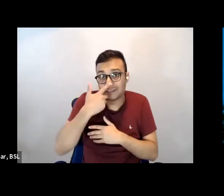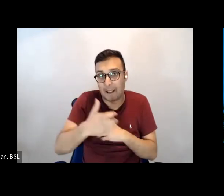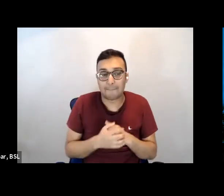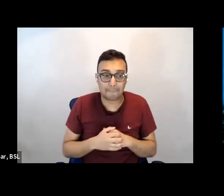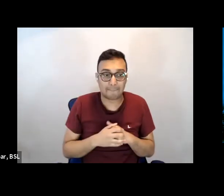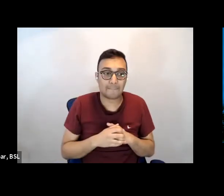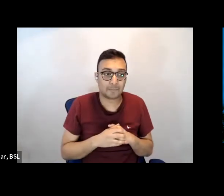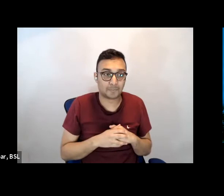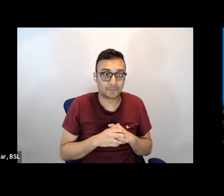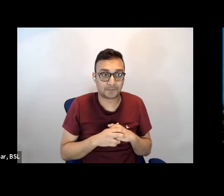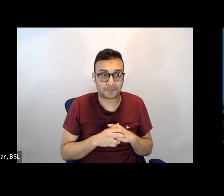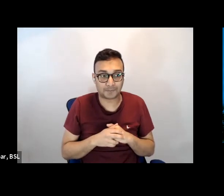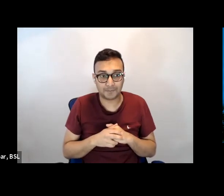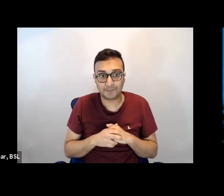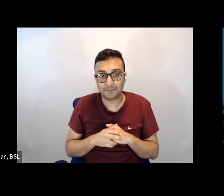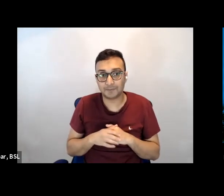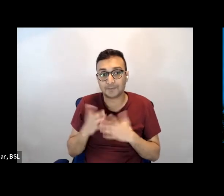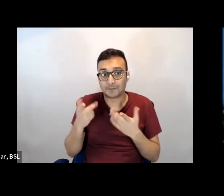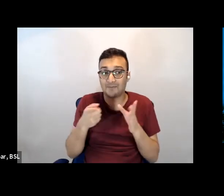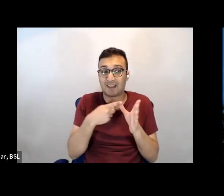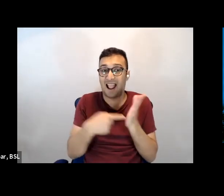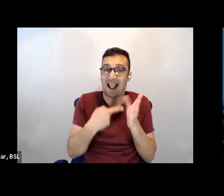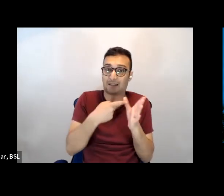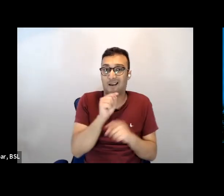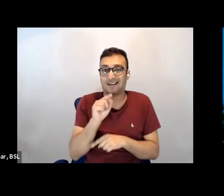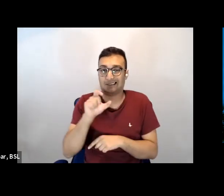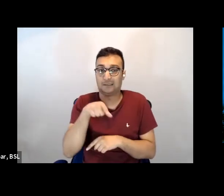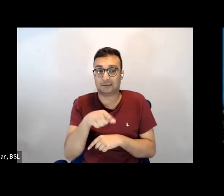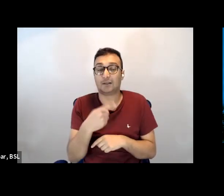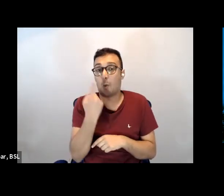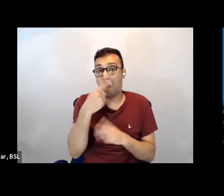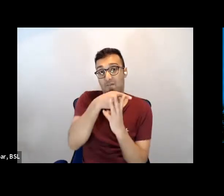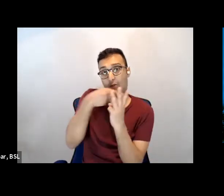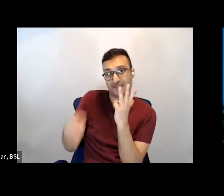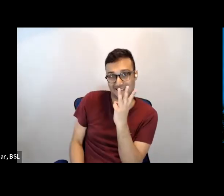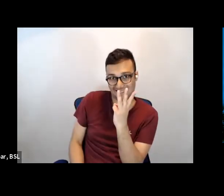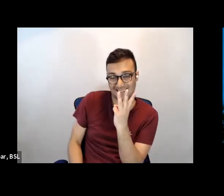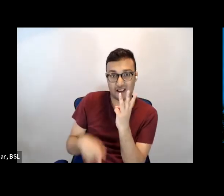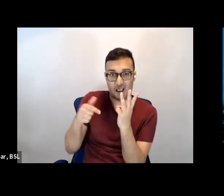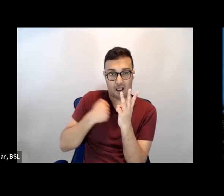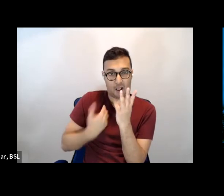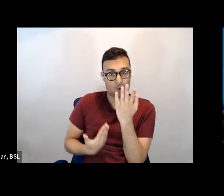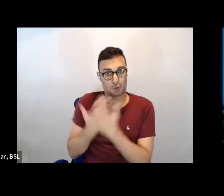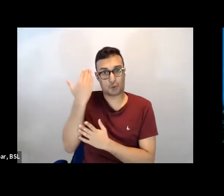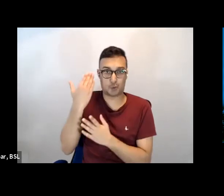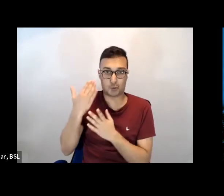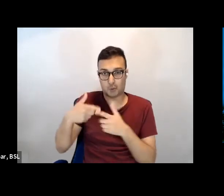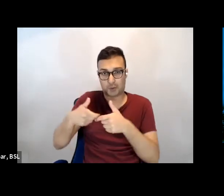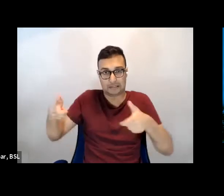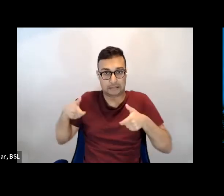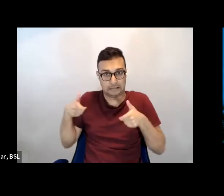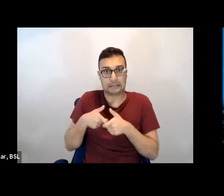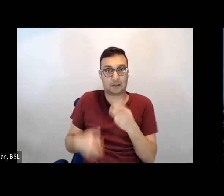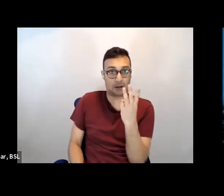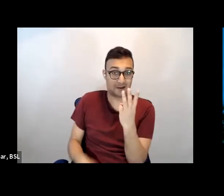And so the ATA-C is one of 3 tools in a new WHO toolkit. And this slide shows a graphic